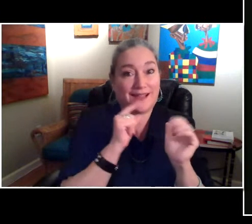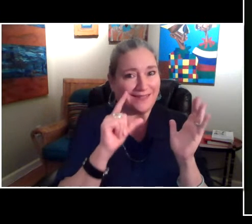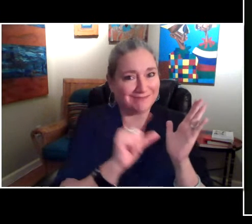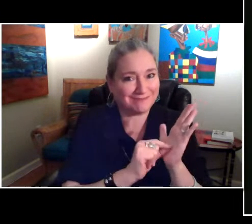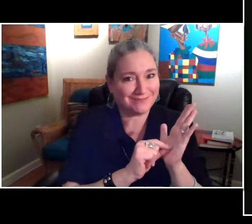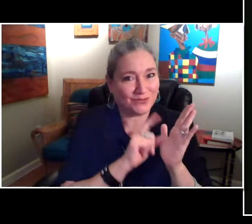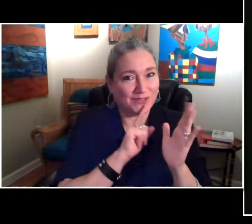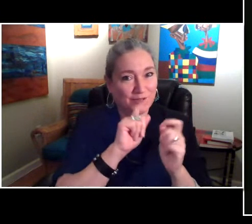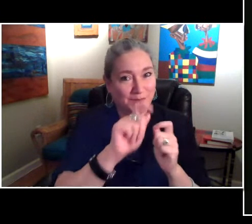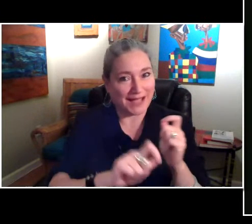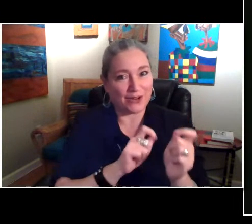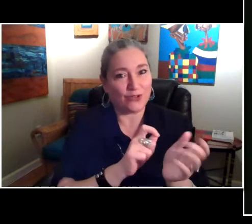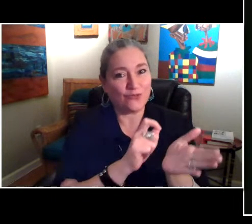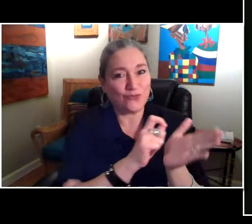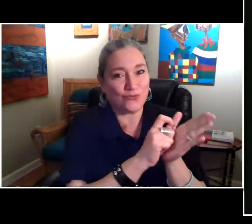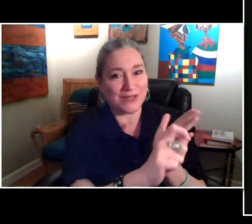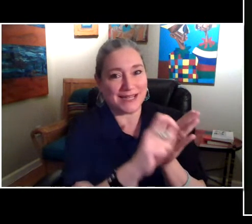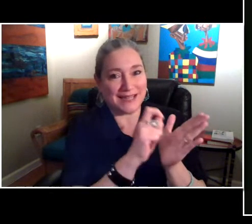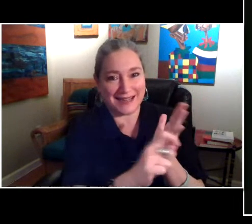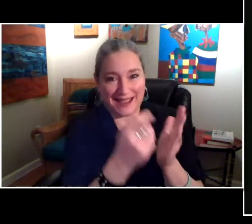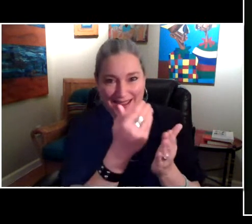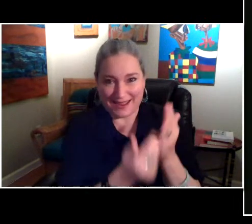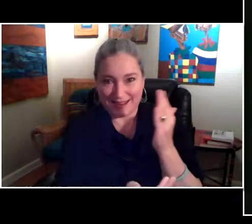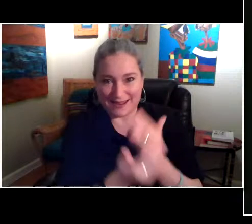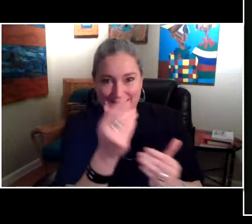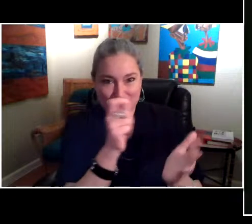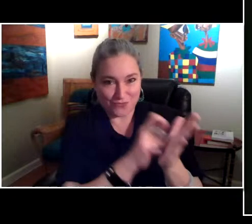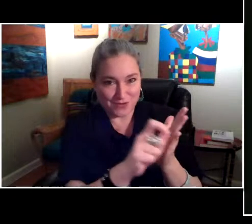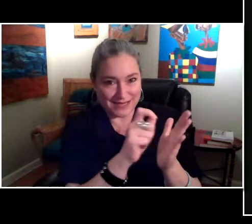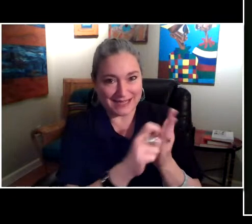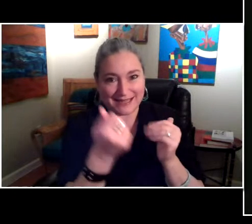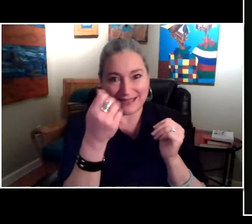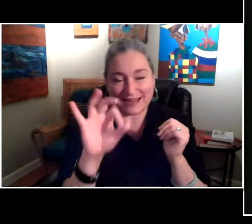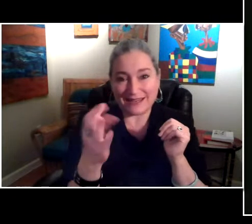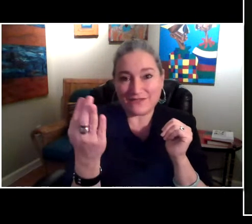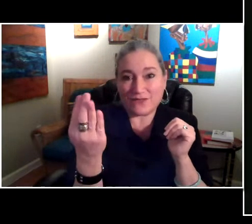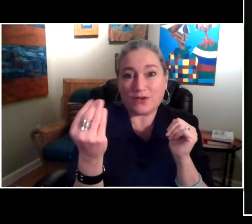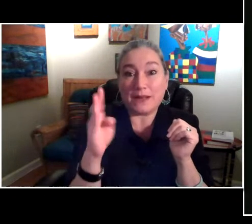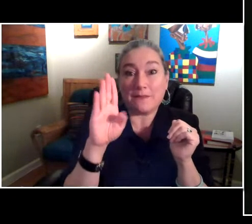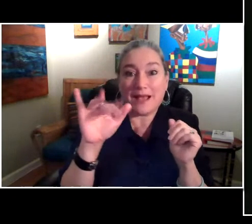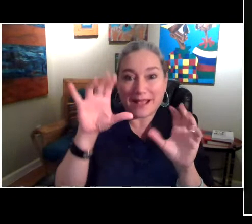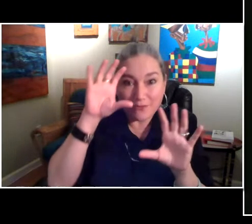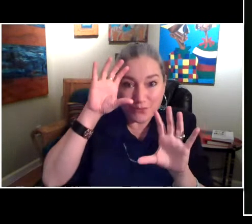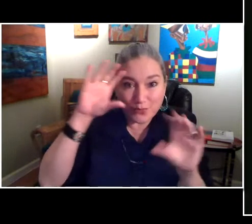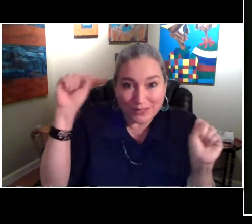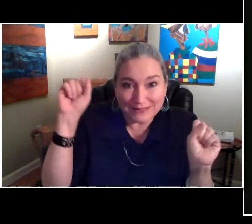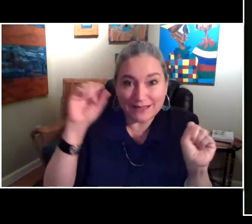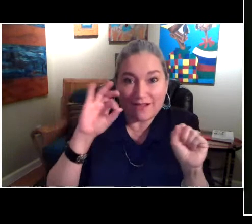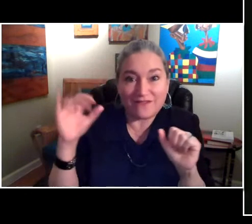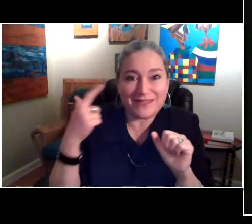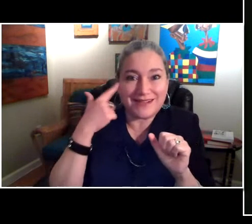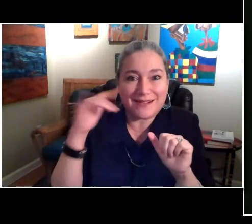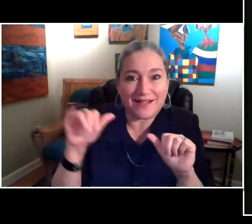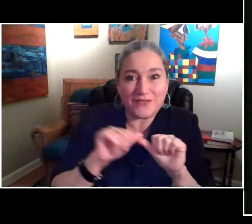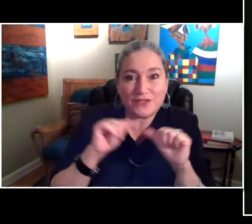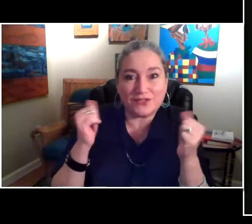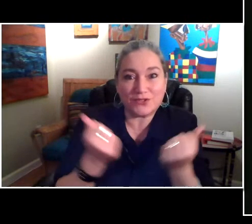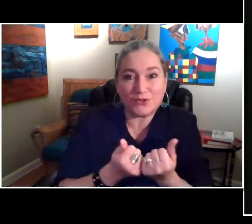particular, an article that was published in 1914. I said published, but in actuality, it was handwritten